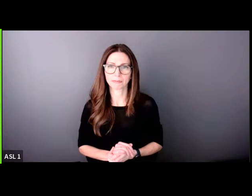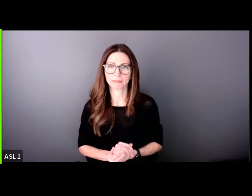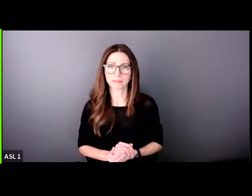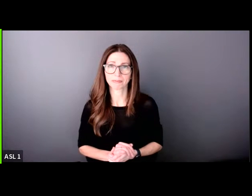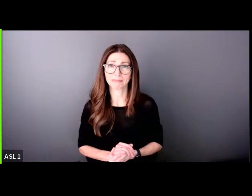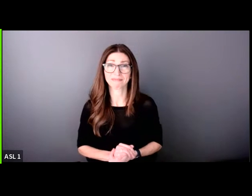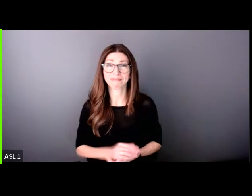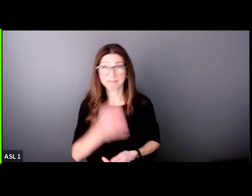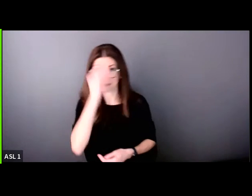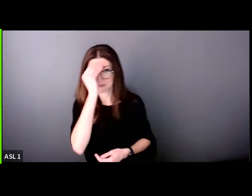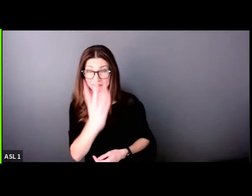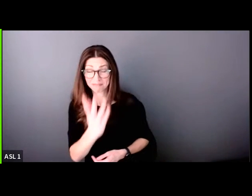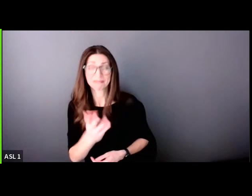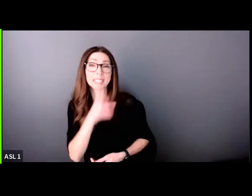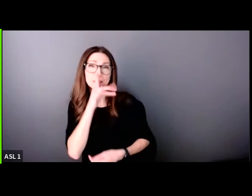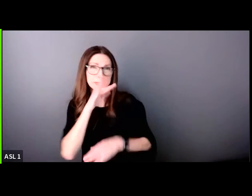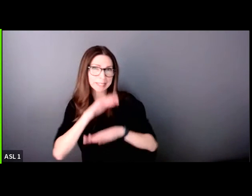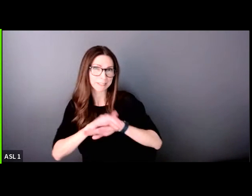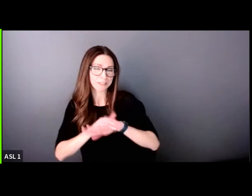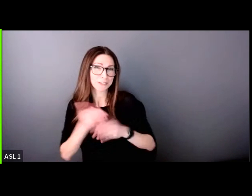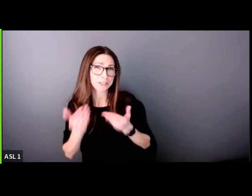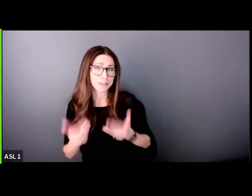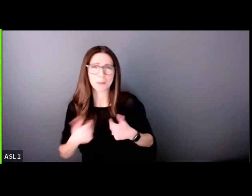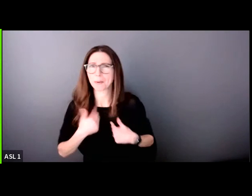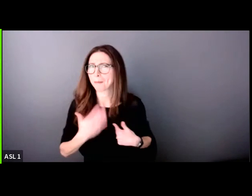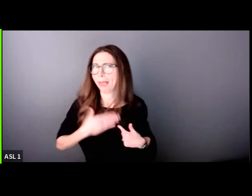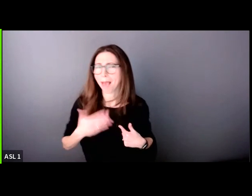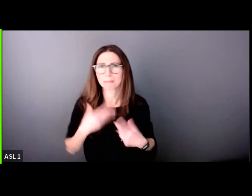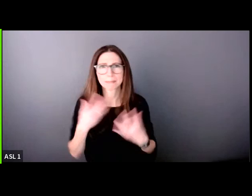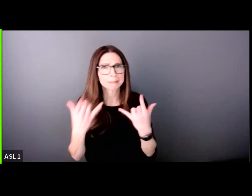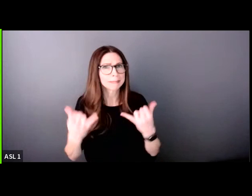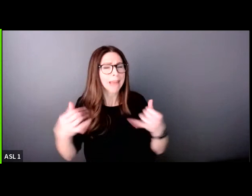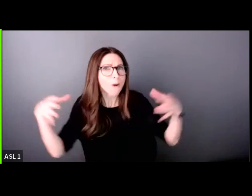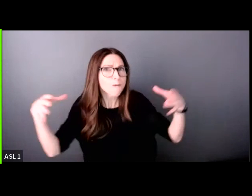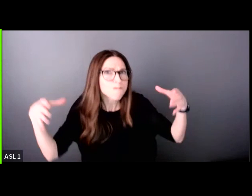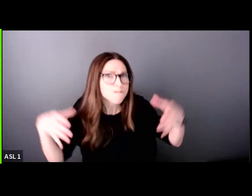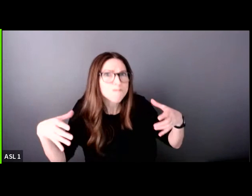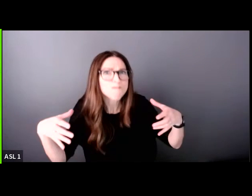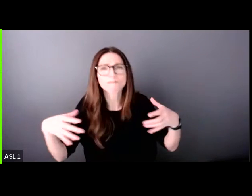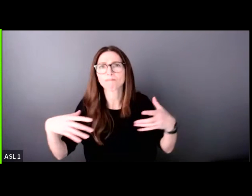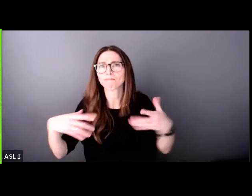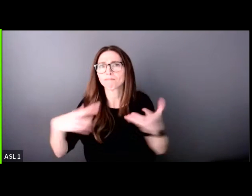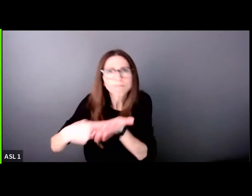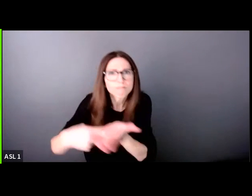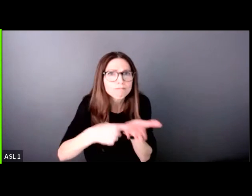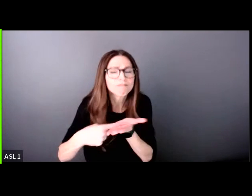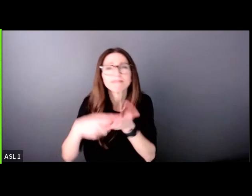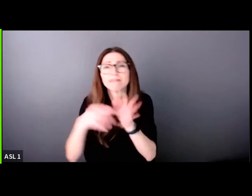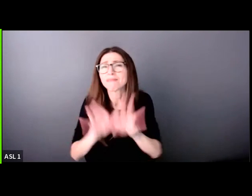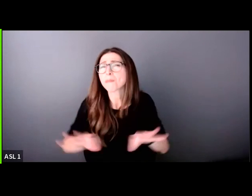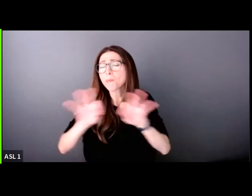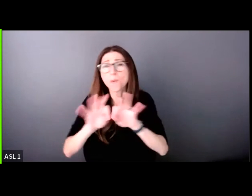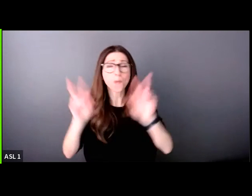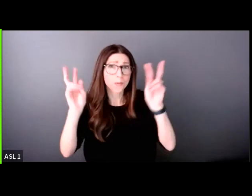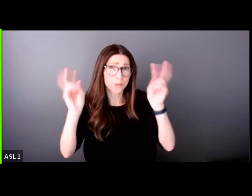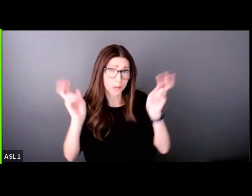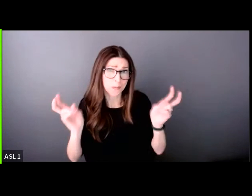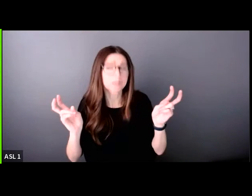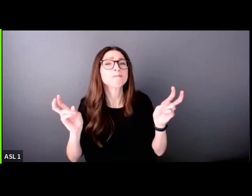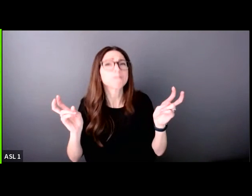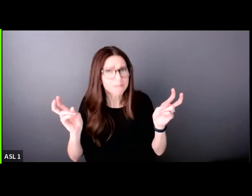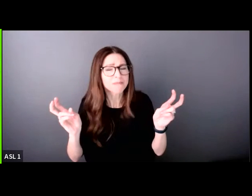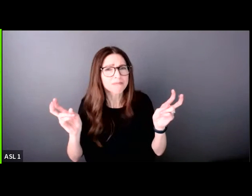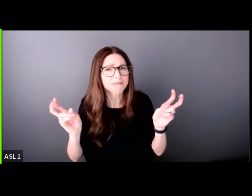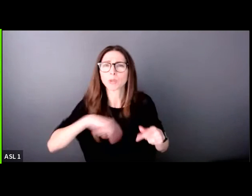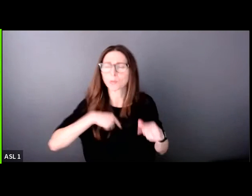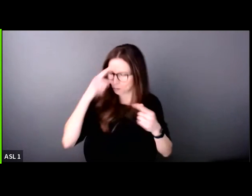that we've been able to gather ourselves here today and to gather to discuss these important things as we think and listen